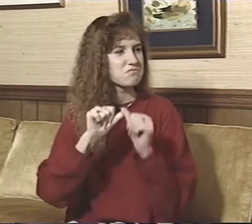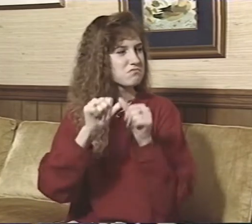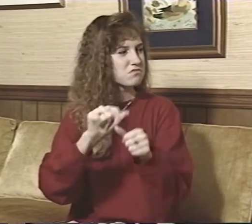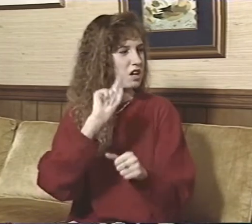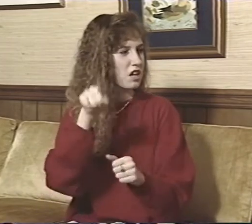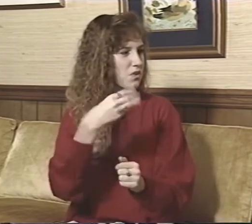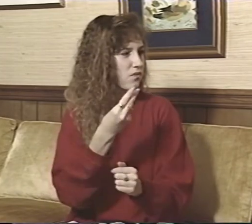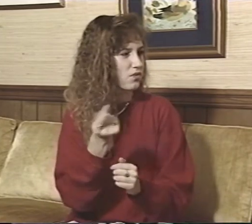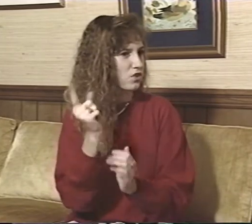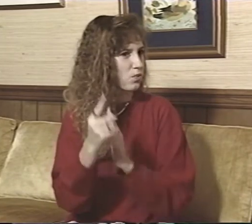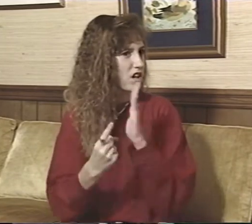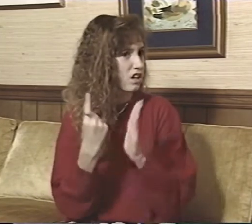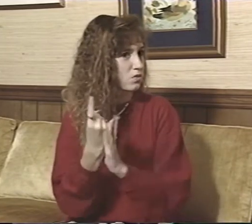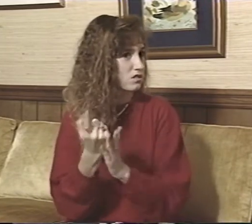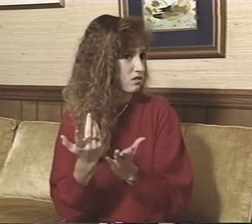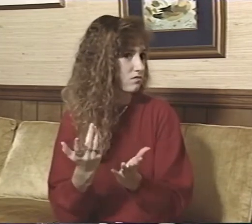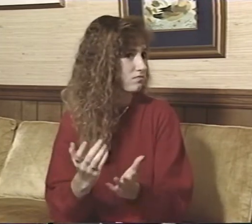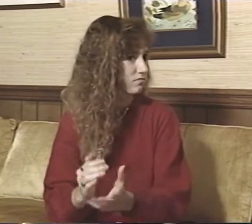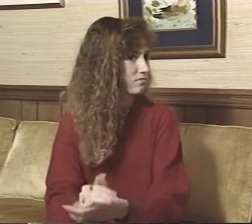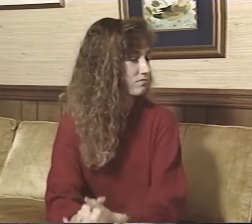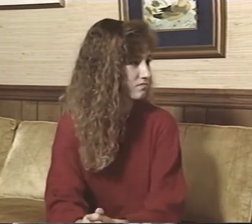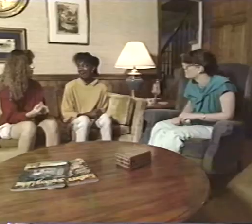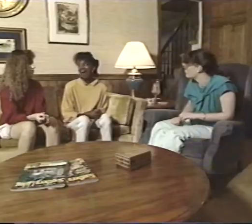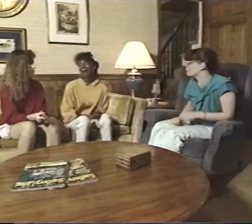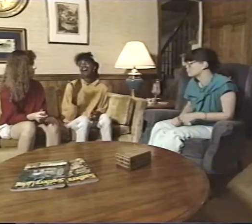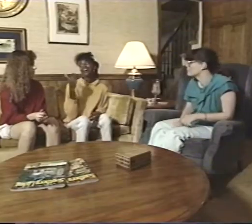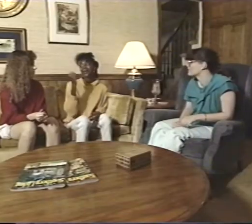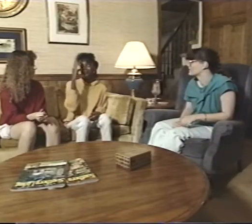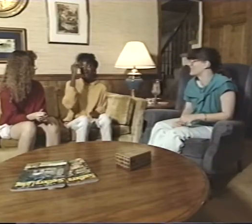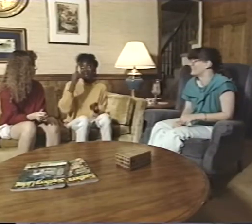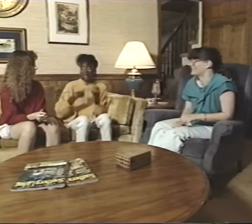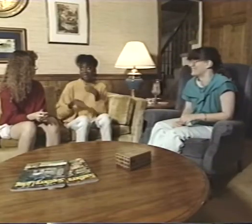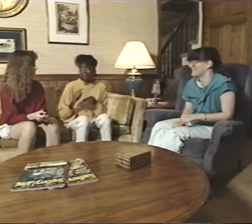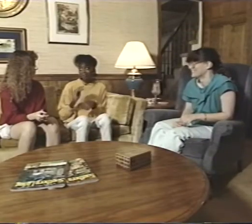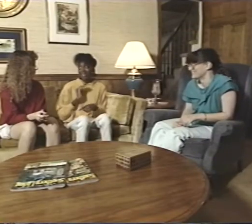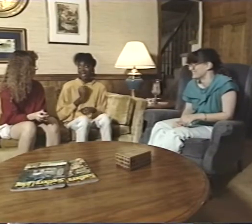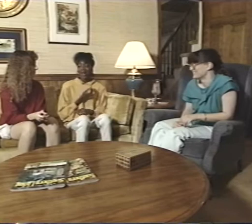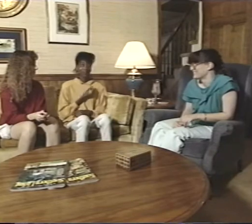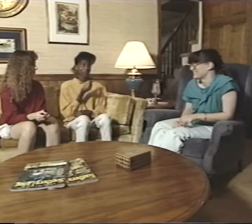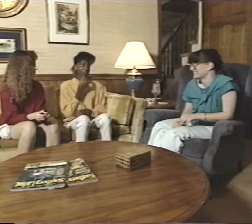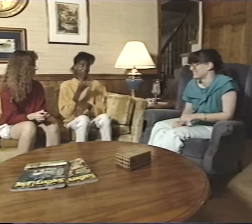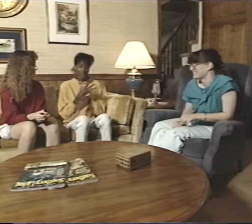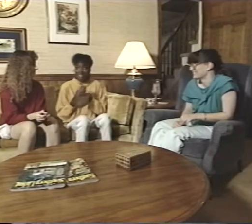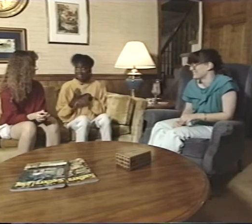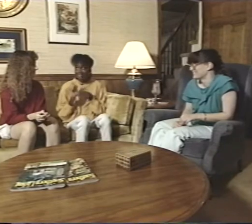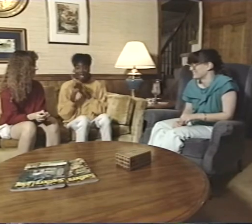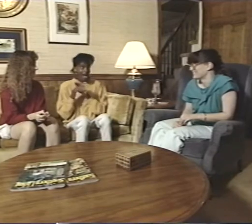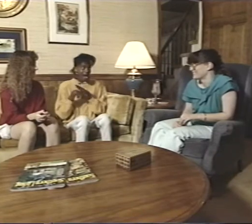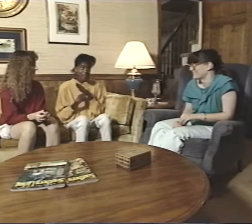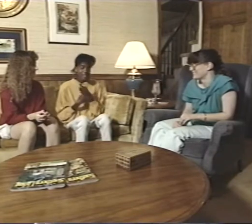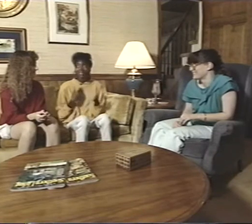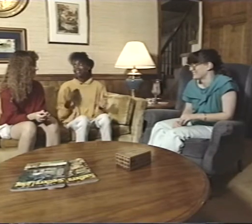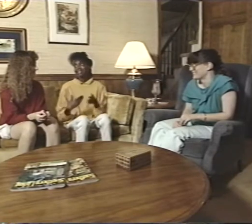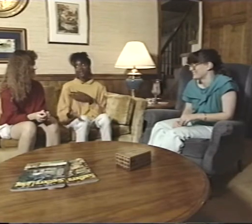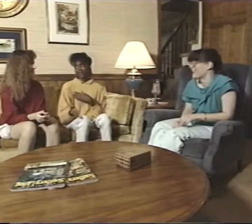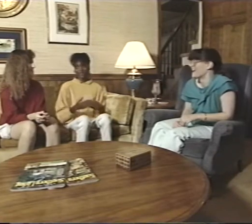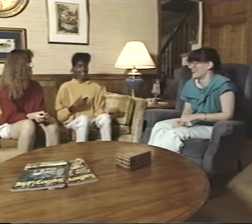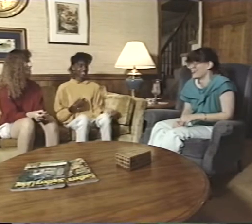should only last a couple of hours. With the boys coming, our food wouldn't last more than a couple hours